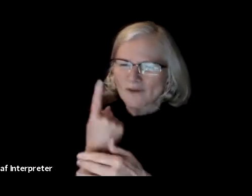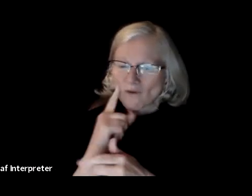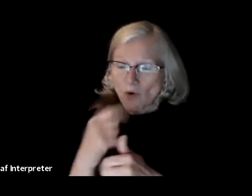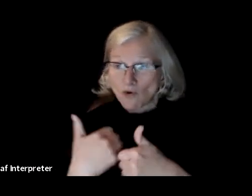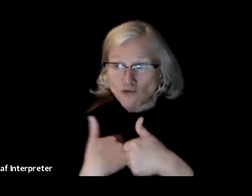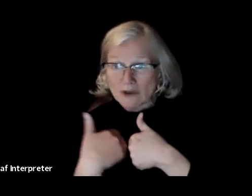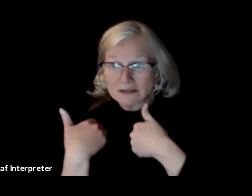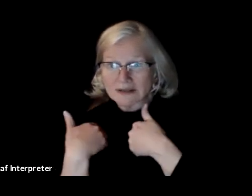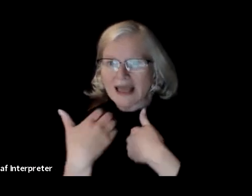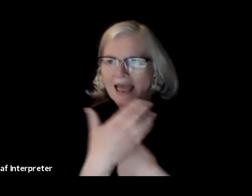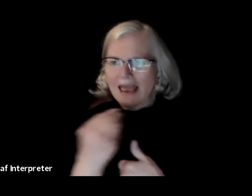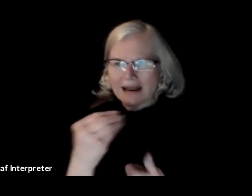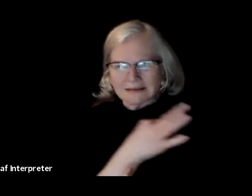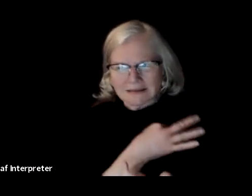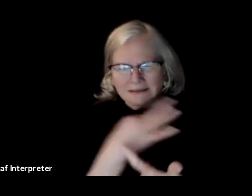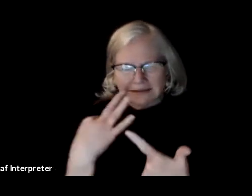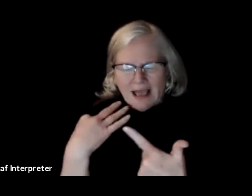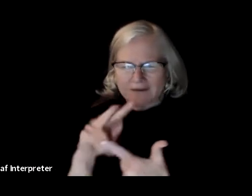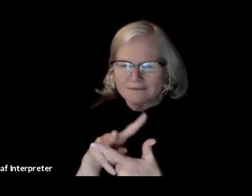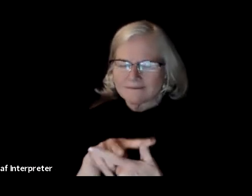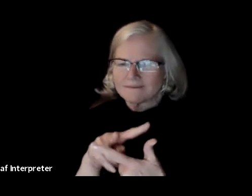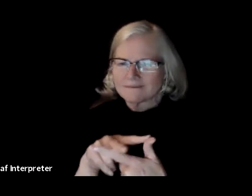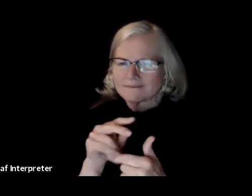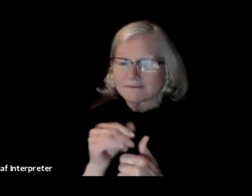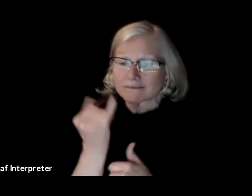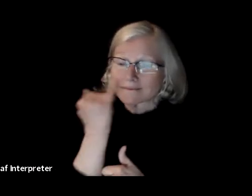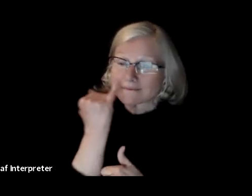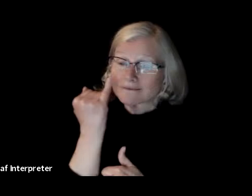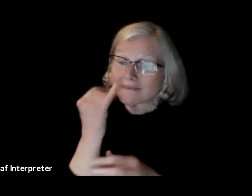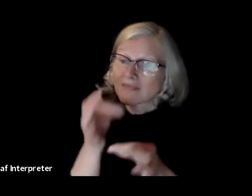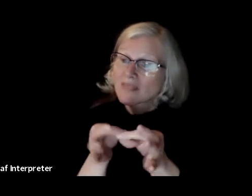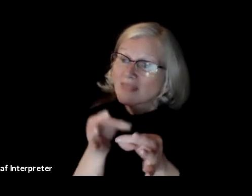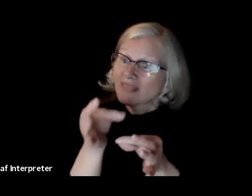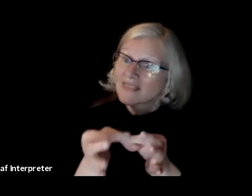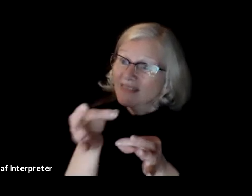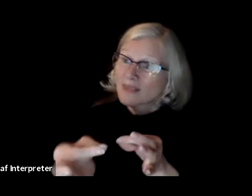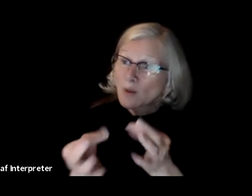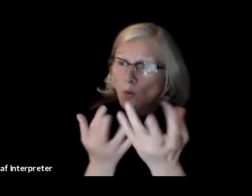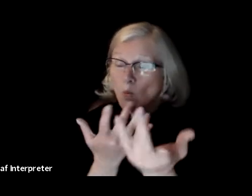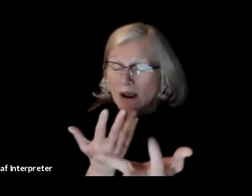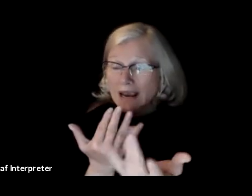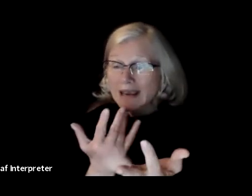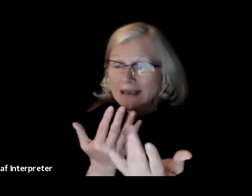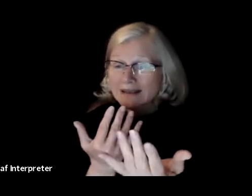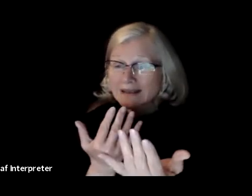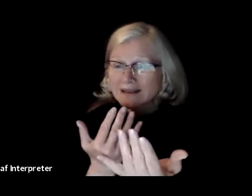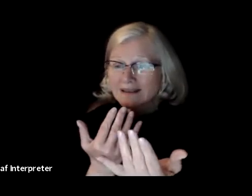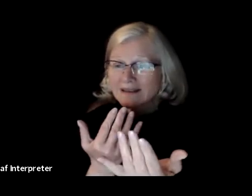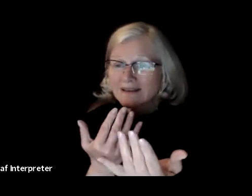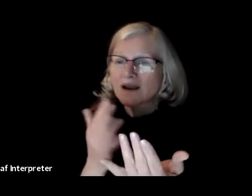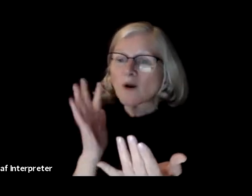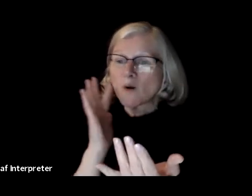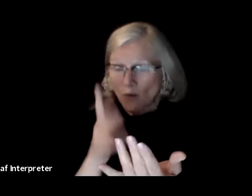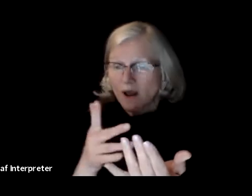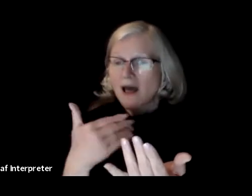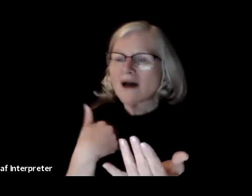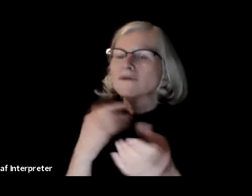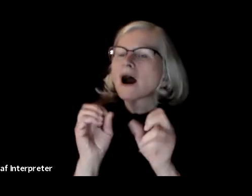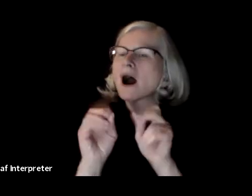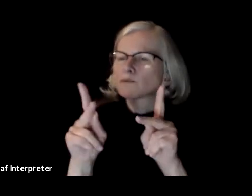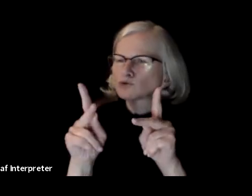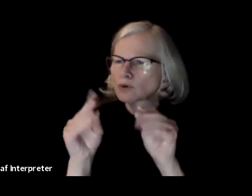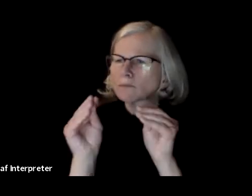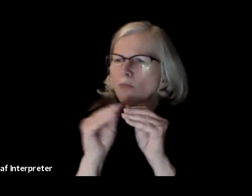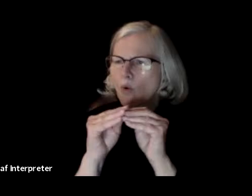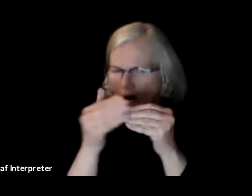got fully vaccinated will have more opportunities to do so in the weeks ahead. This is a good time to point out that